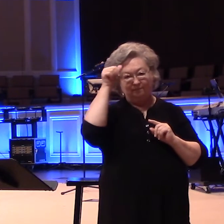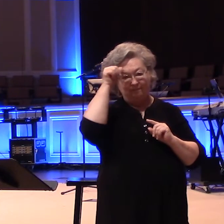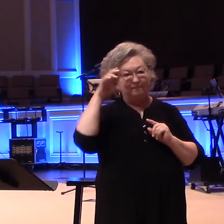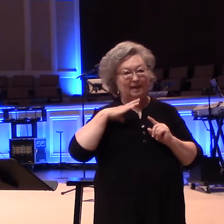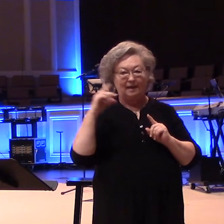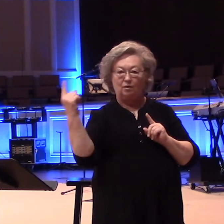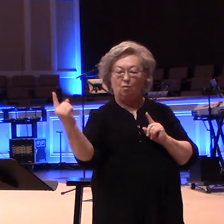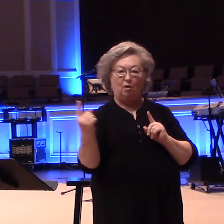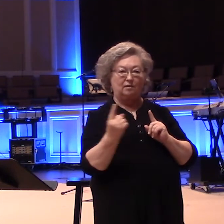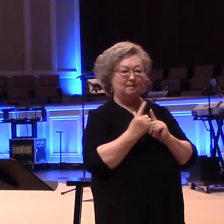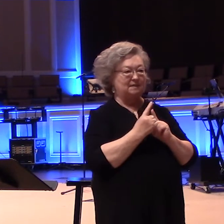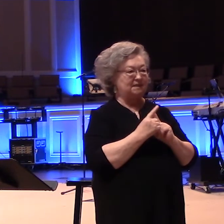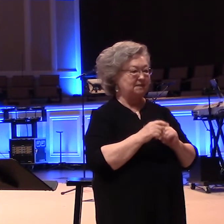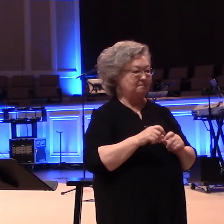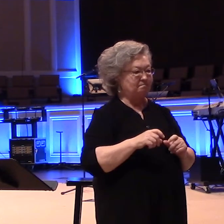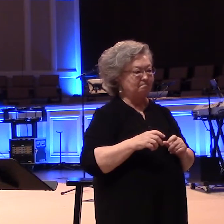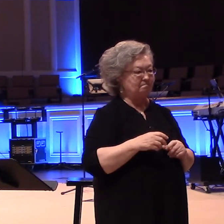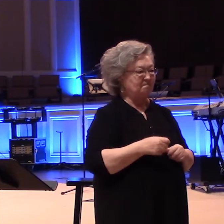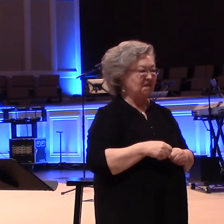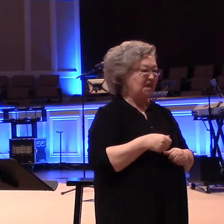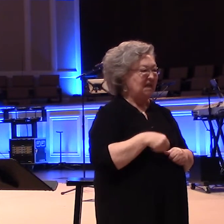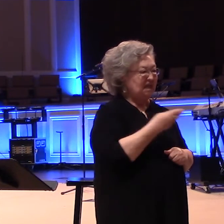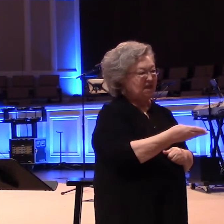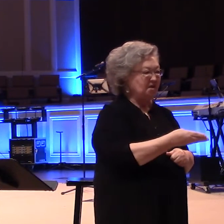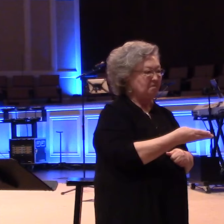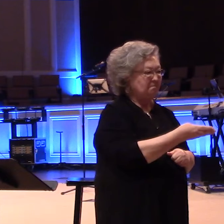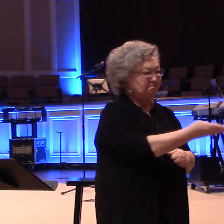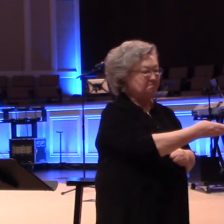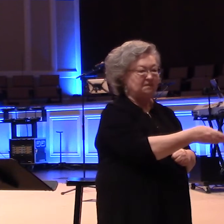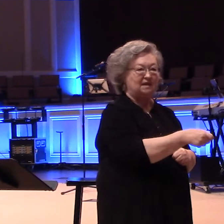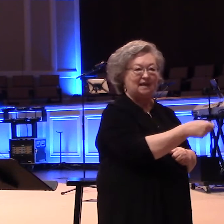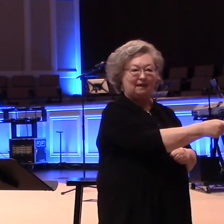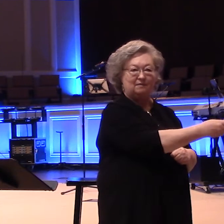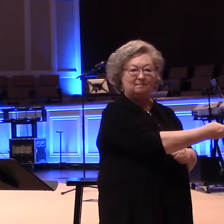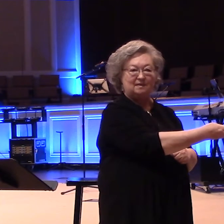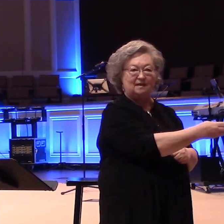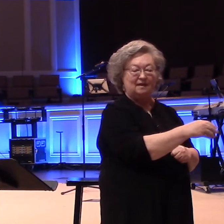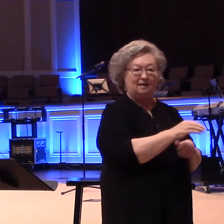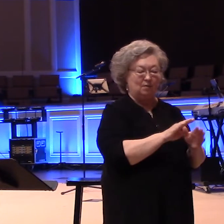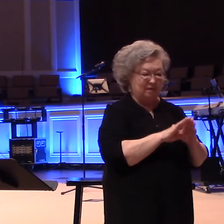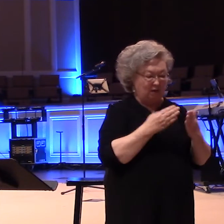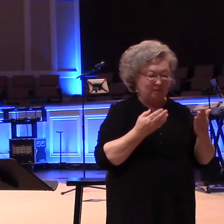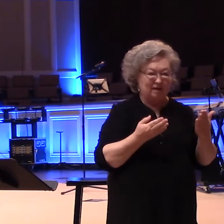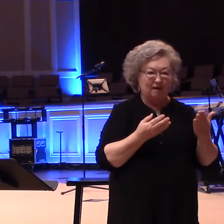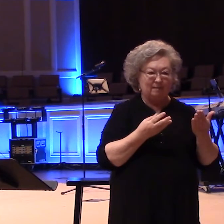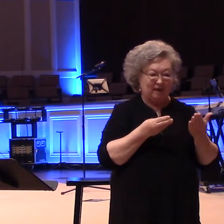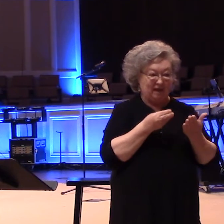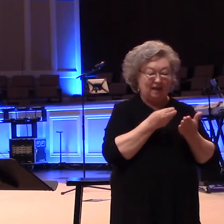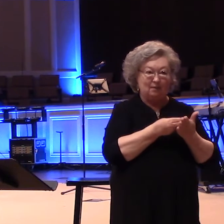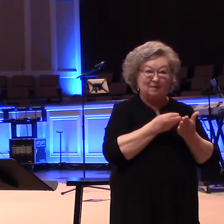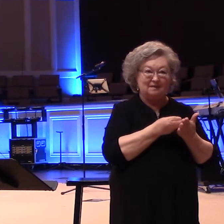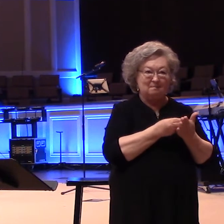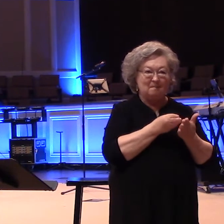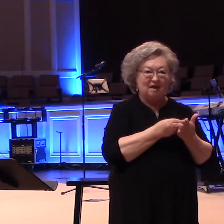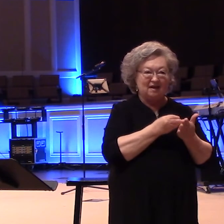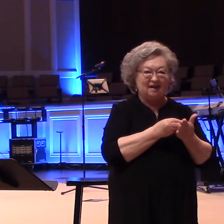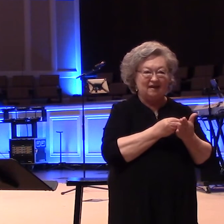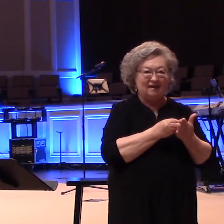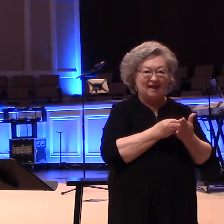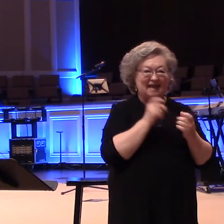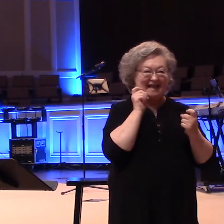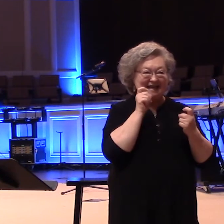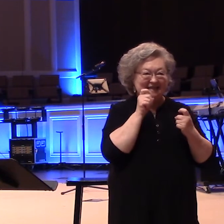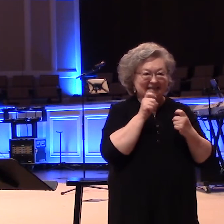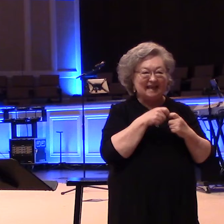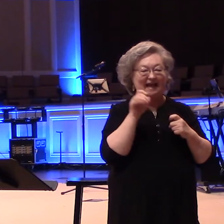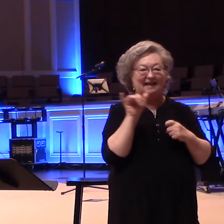But God proves himself over and over and over again. Test me in this. Home is where the windows are open. A couple of years ago,